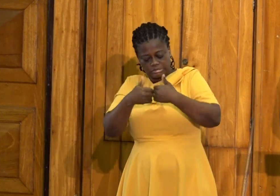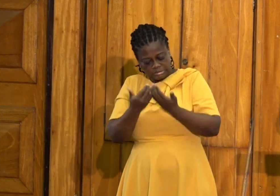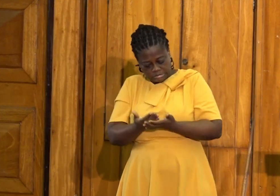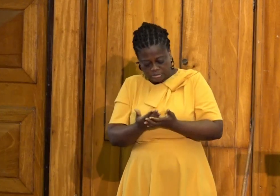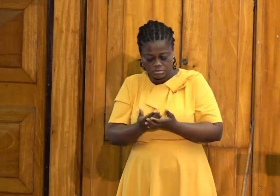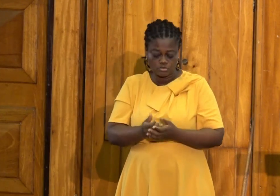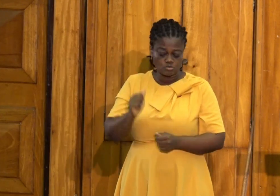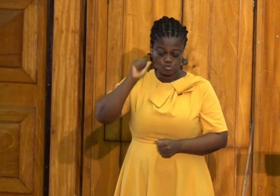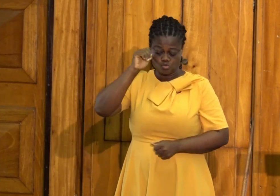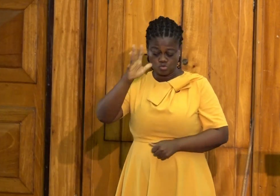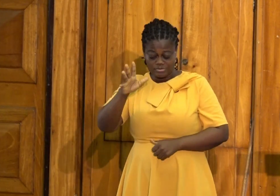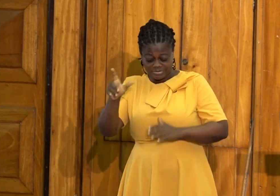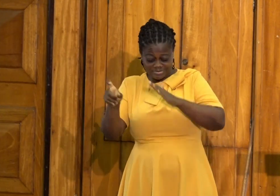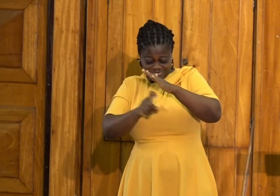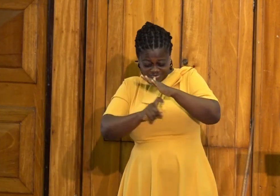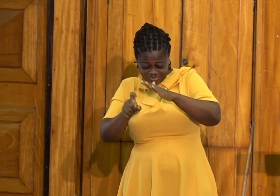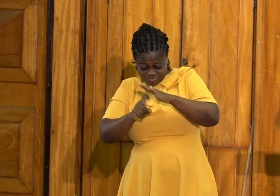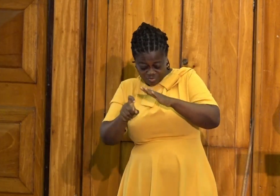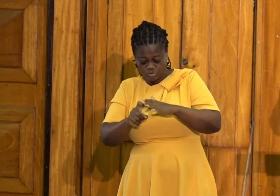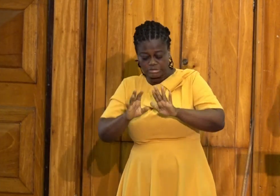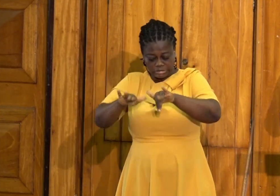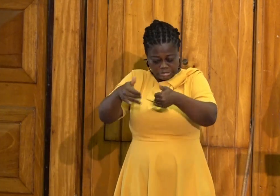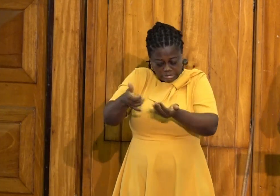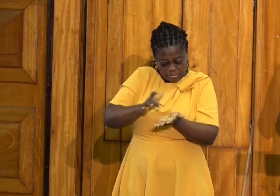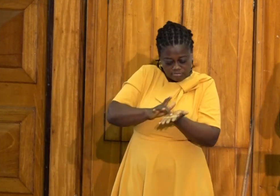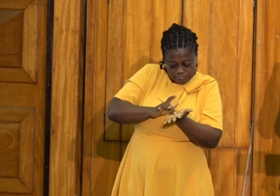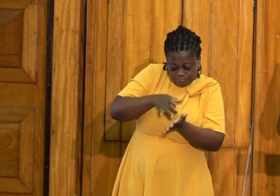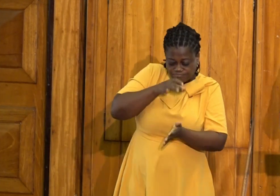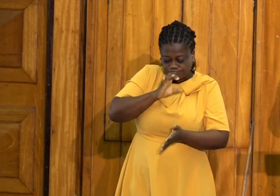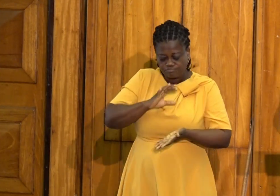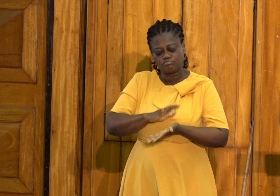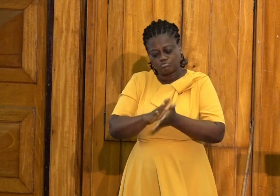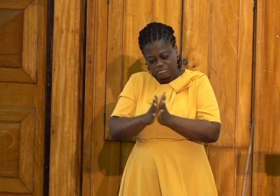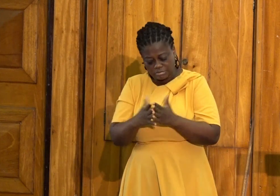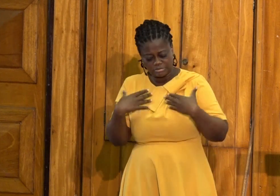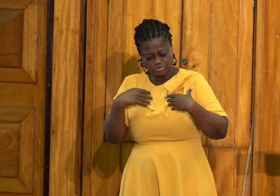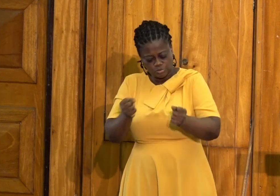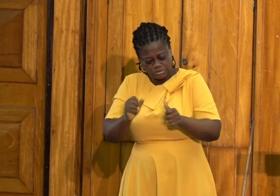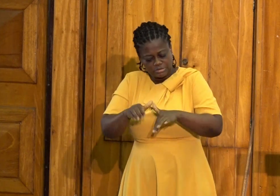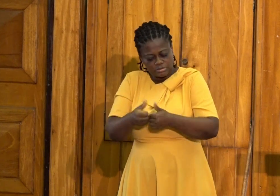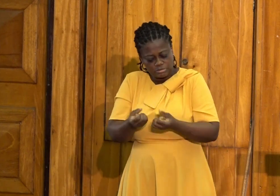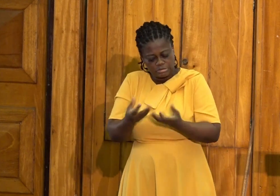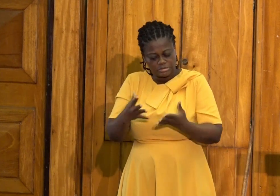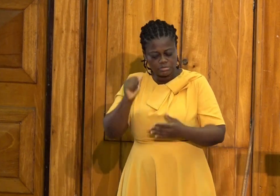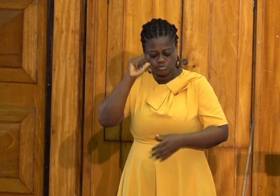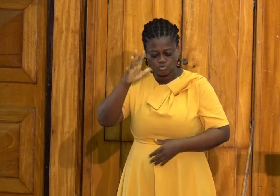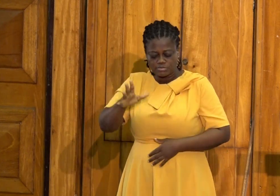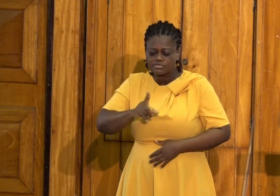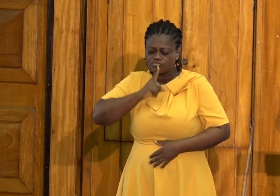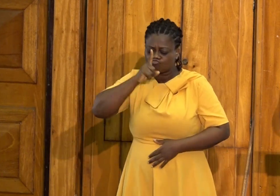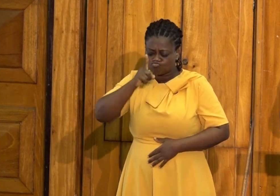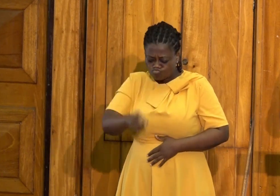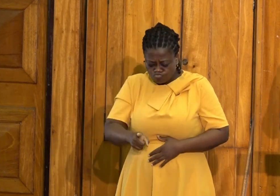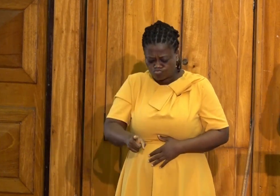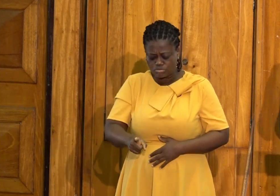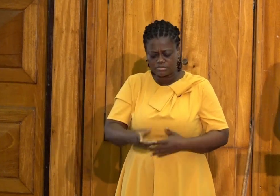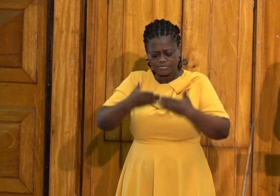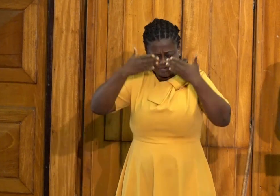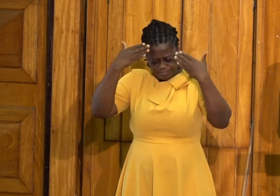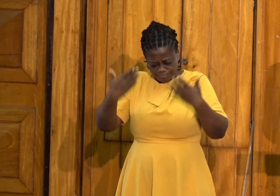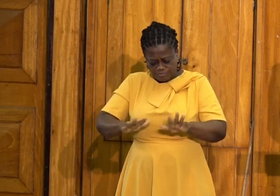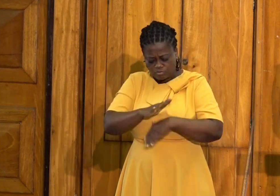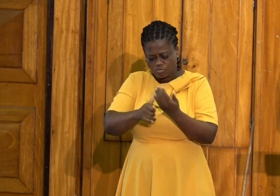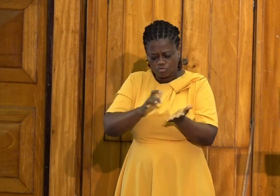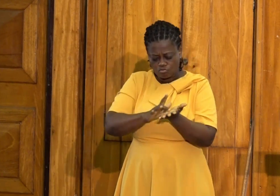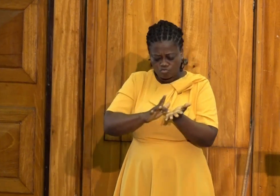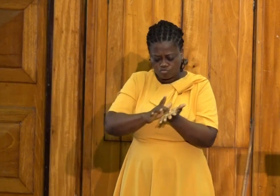June 2024. We specifically wanted to know how many women completed their 6-month